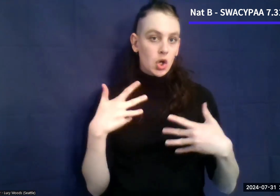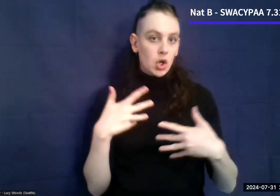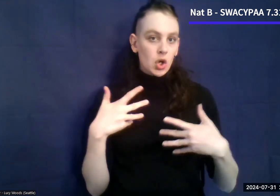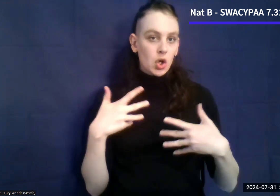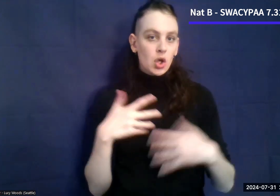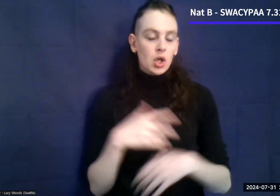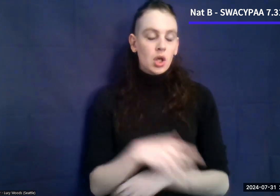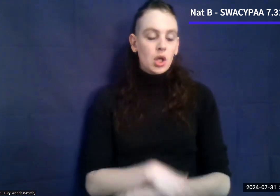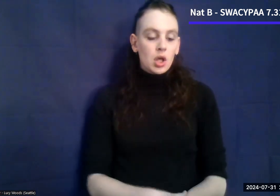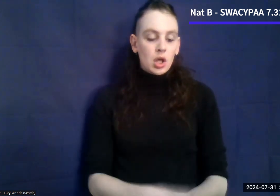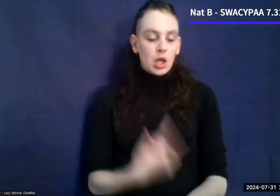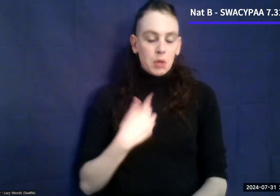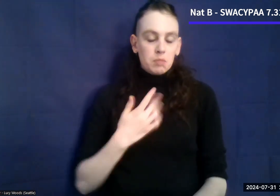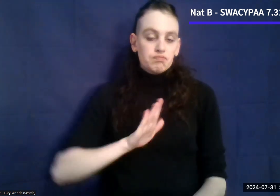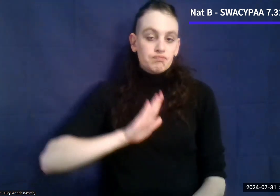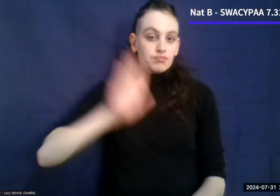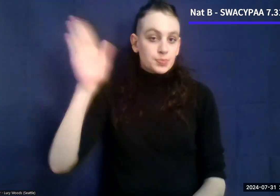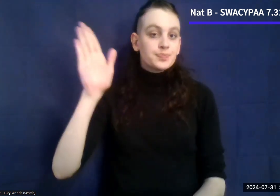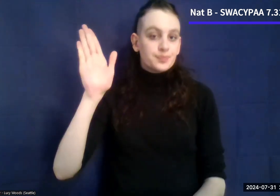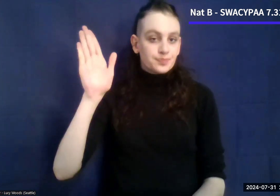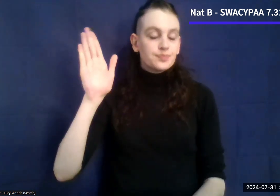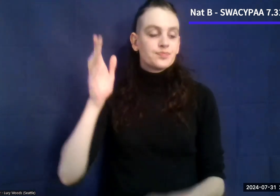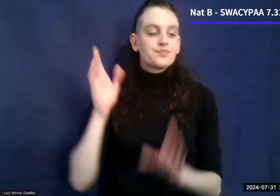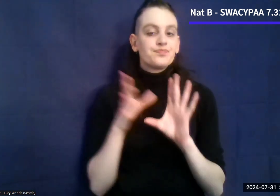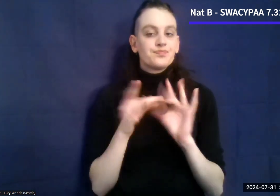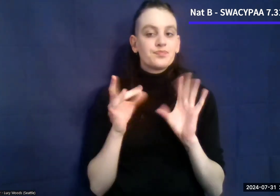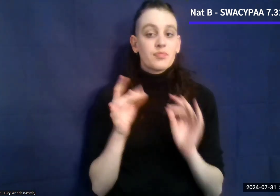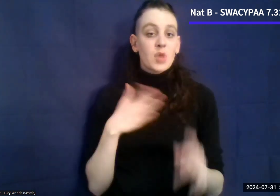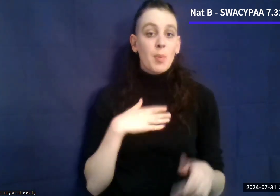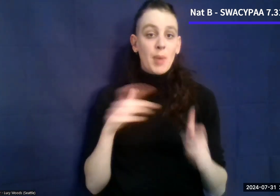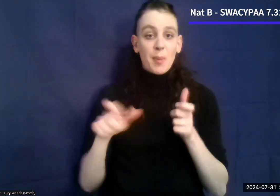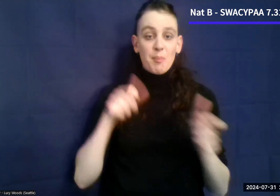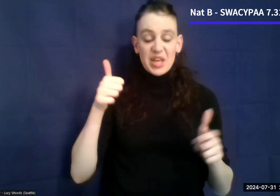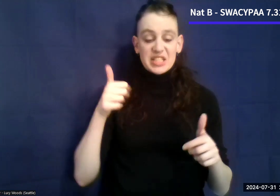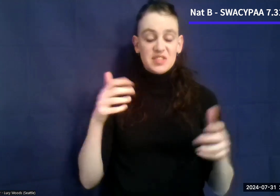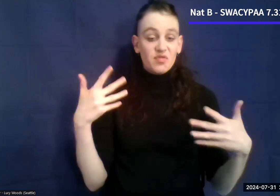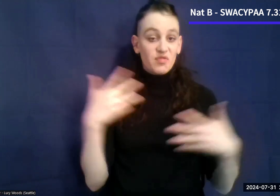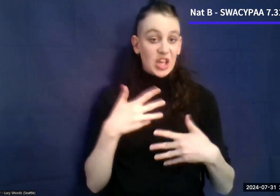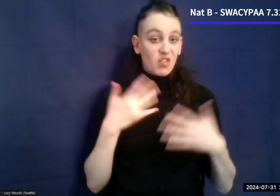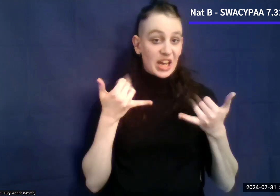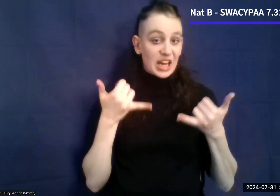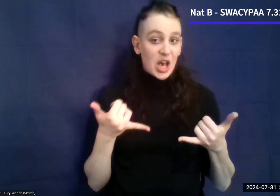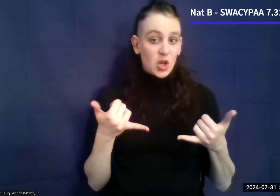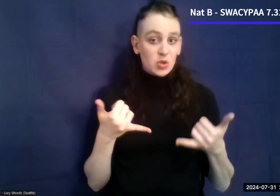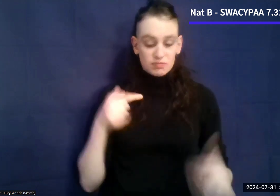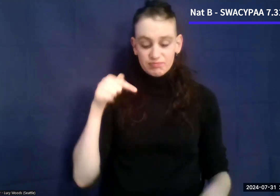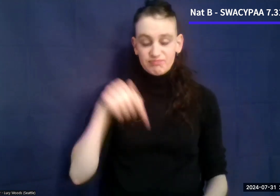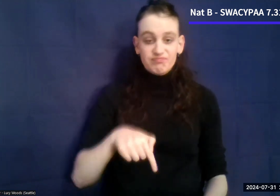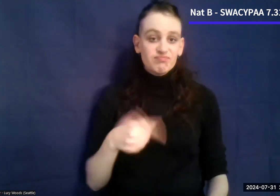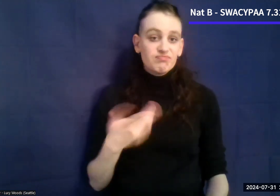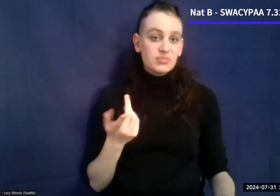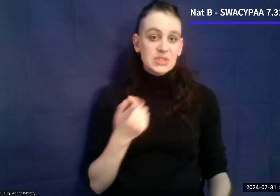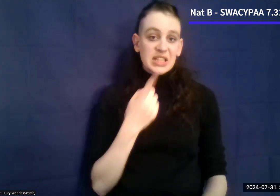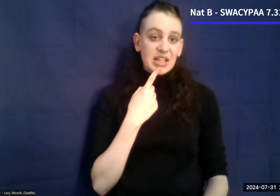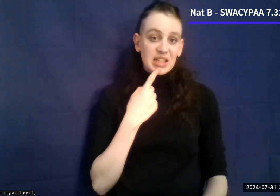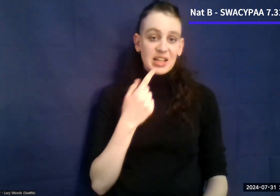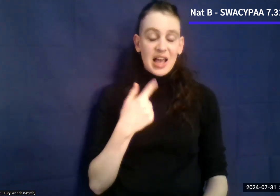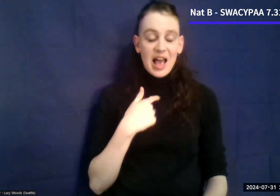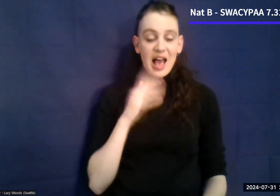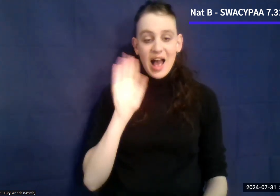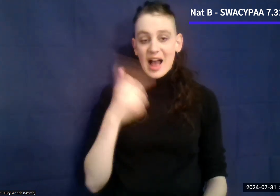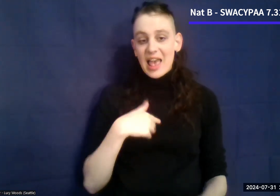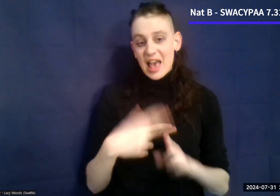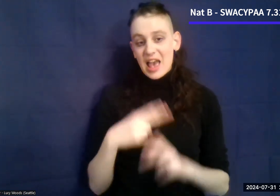I raised my hand and I said, my biggest fear right now is this, like saying, "Hi, I'm Nat, I'm an